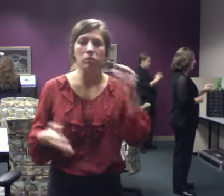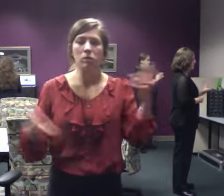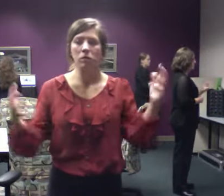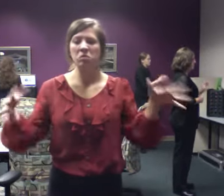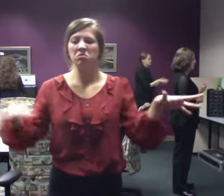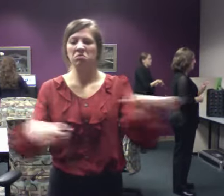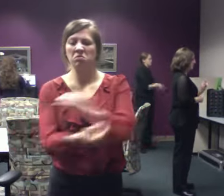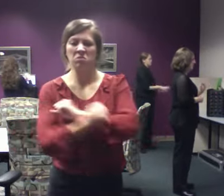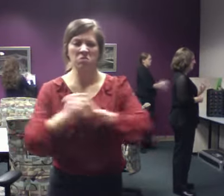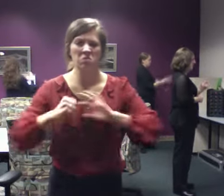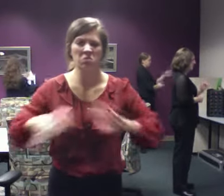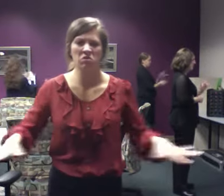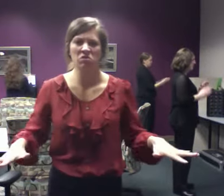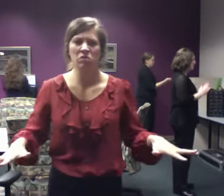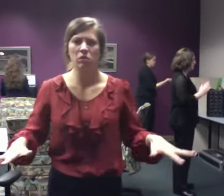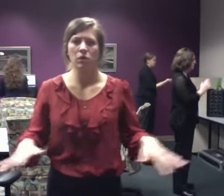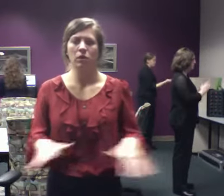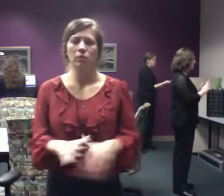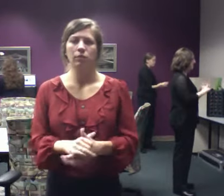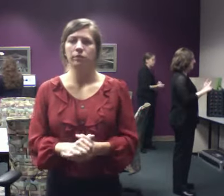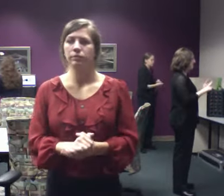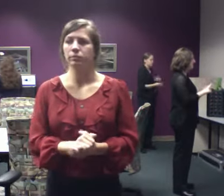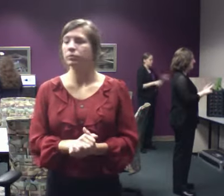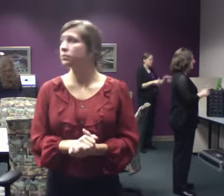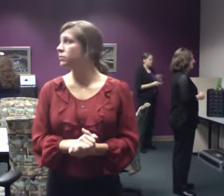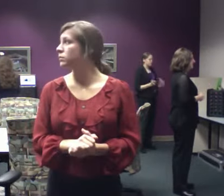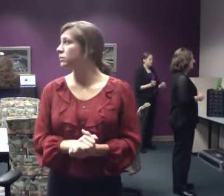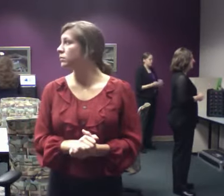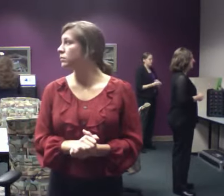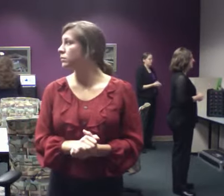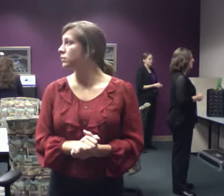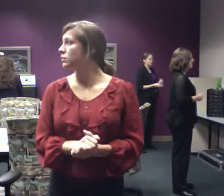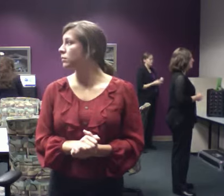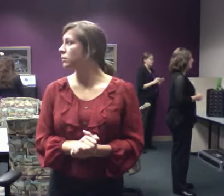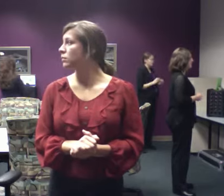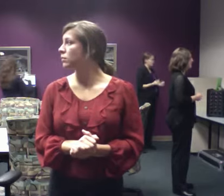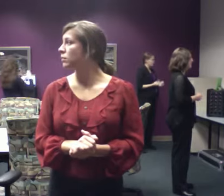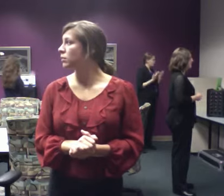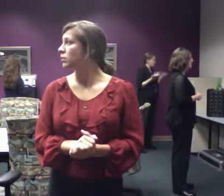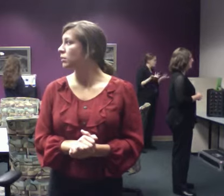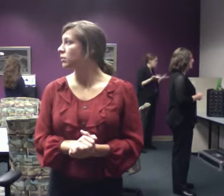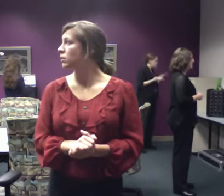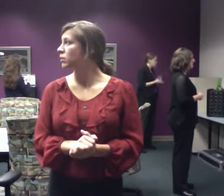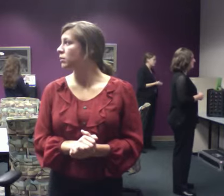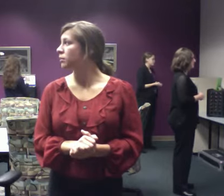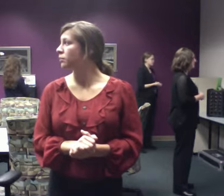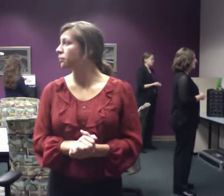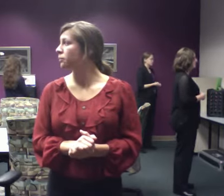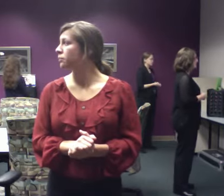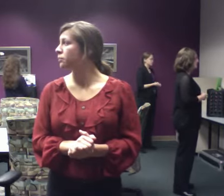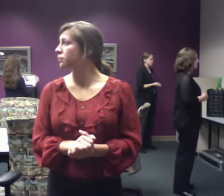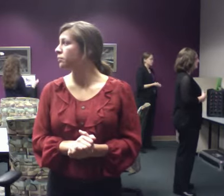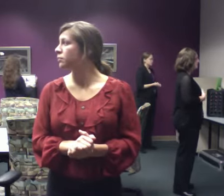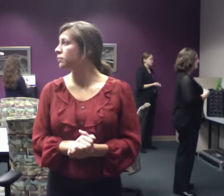probably population, anything under 2,000 would be a village, anything over 2,000 would be a town, so that's what that refers to.